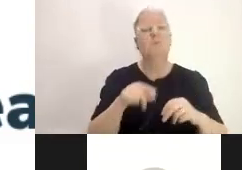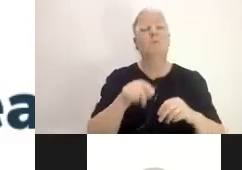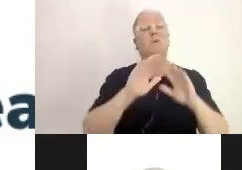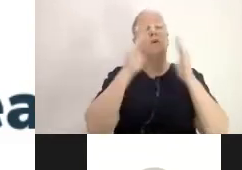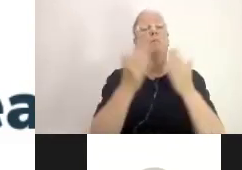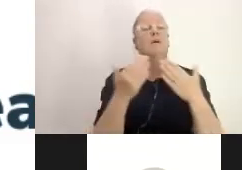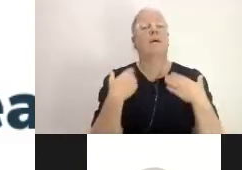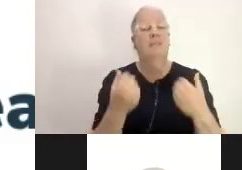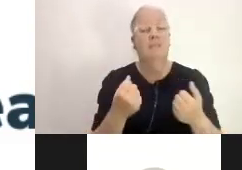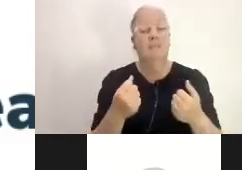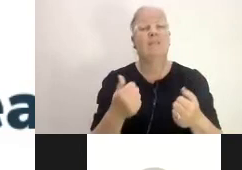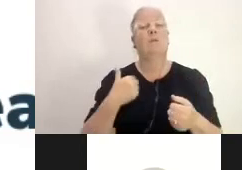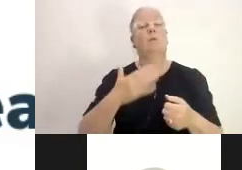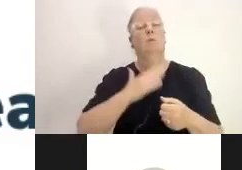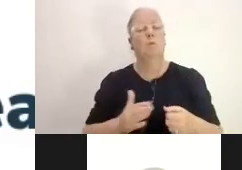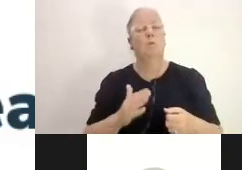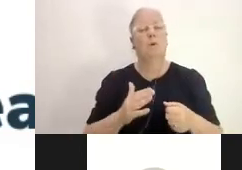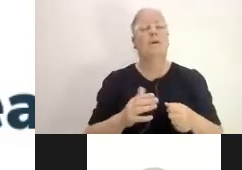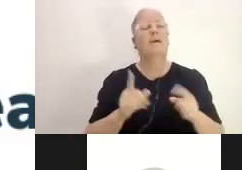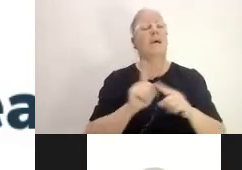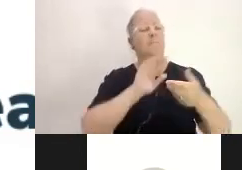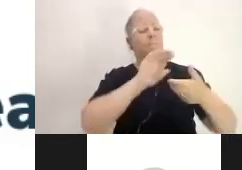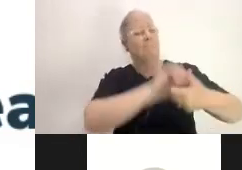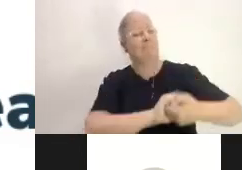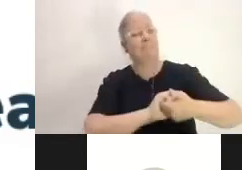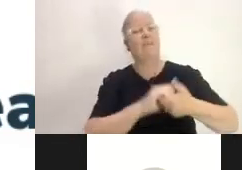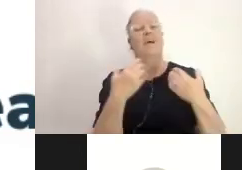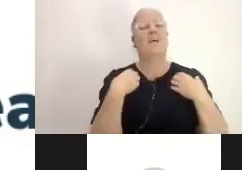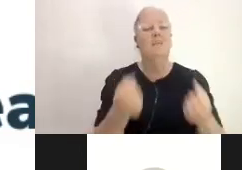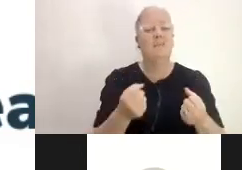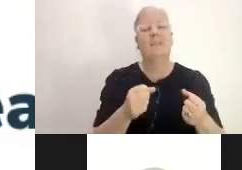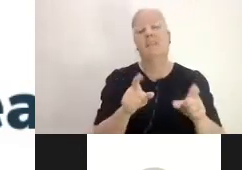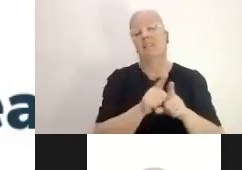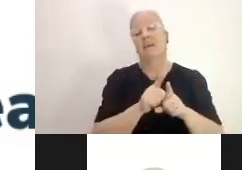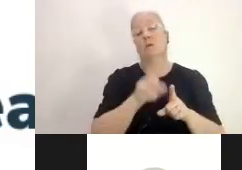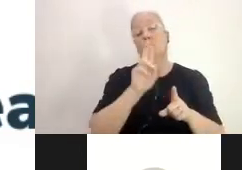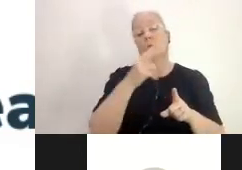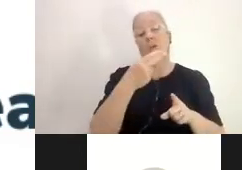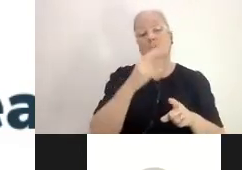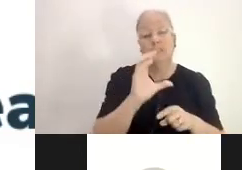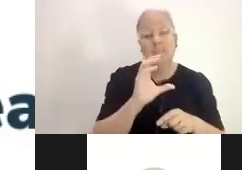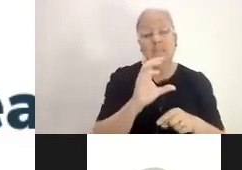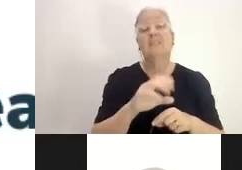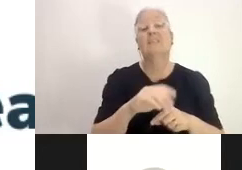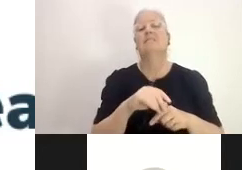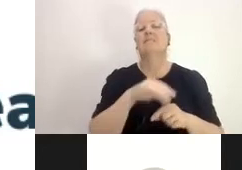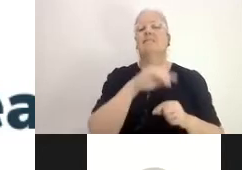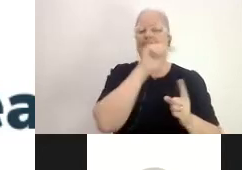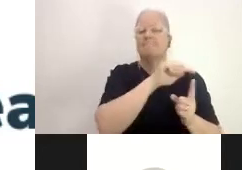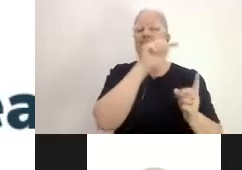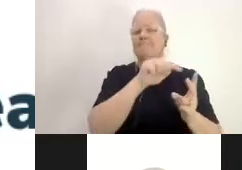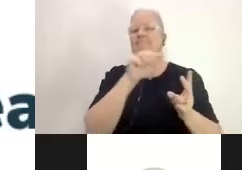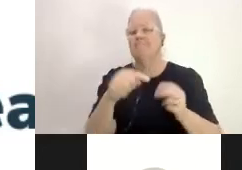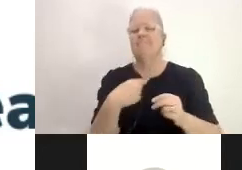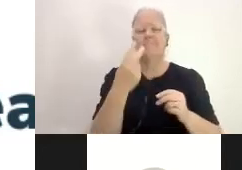the different health partnership, including PMMCH, Road of Malaria, Stop TB Partnership, and the